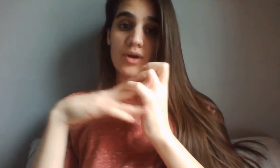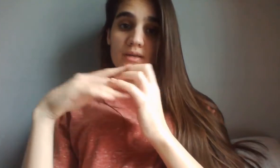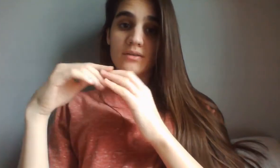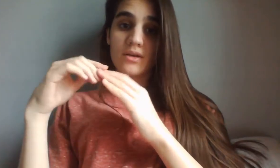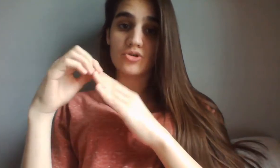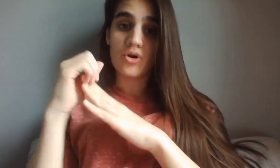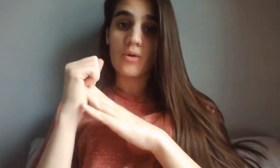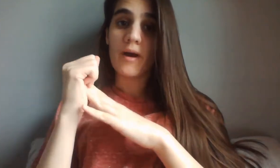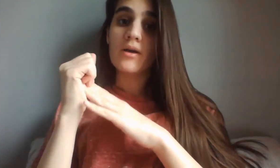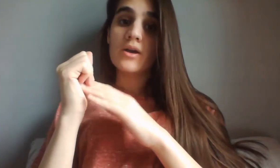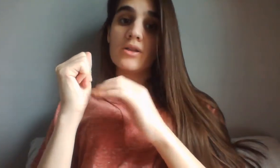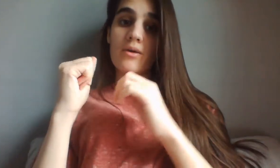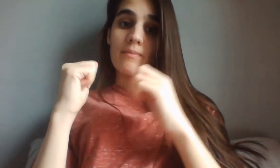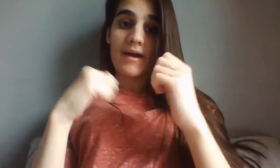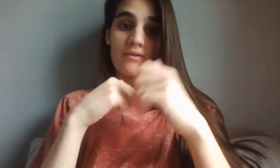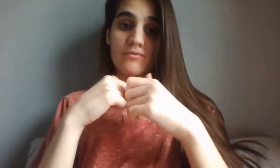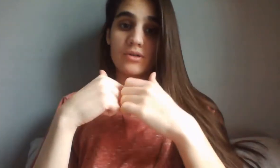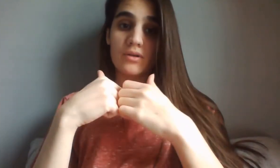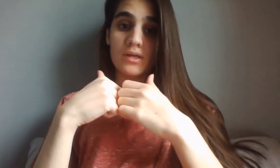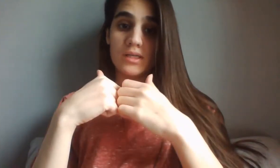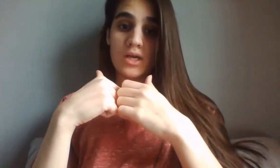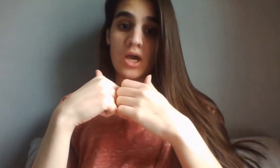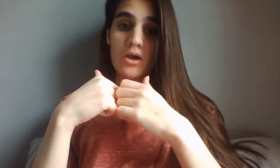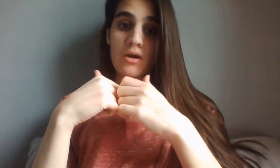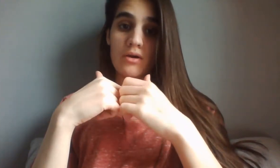stress and trauma that might have resulted in her,